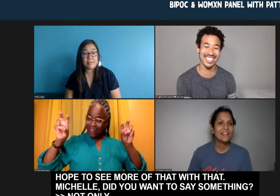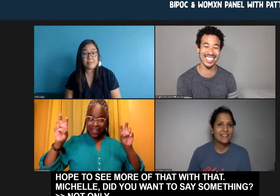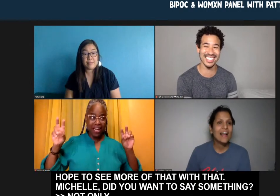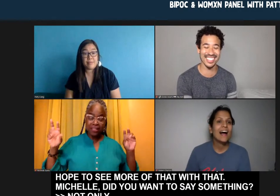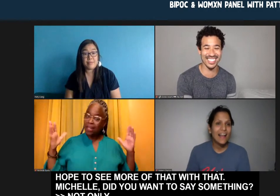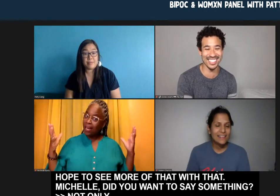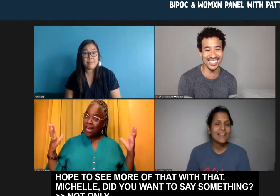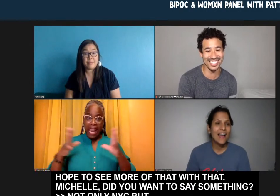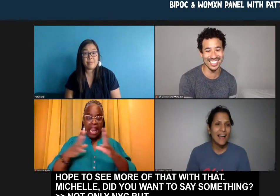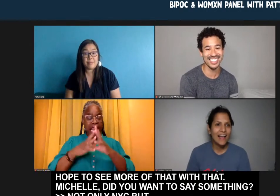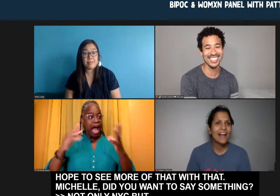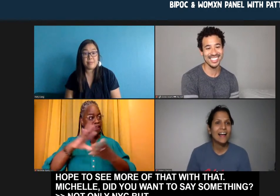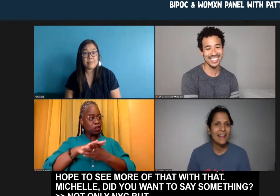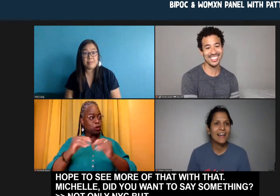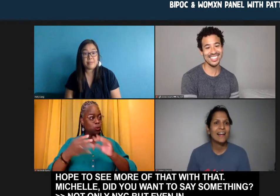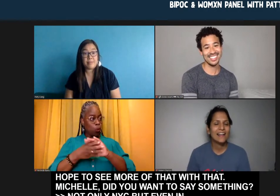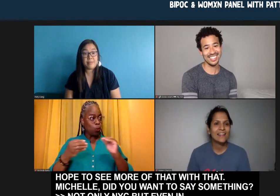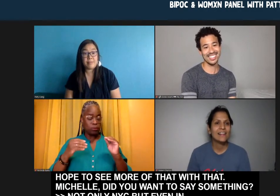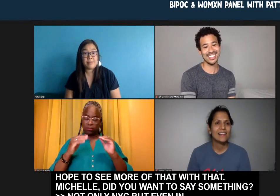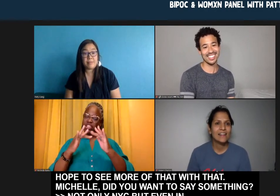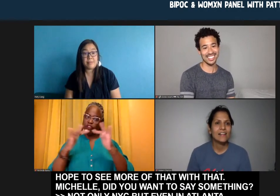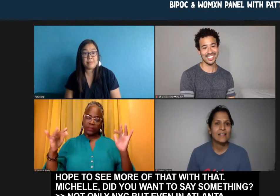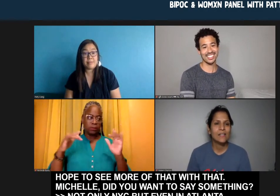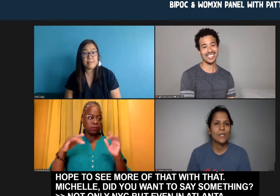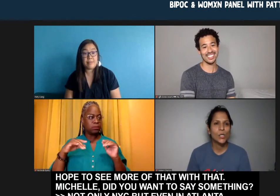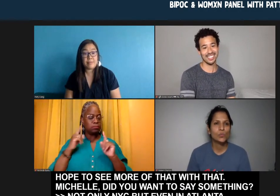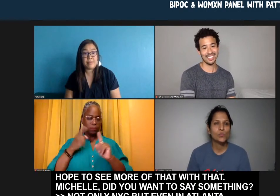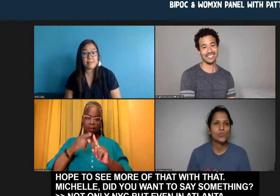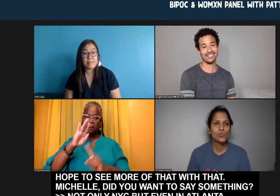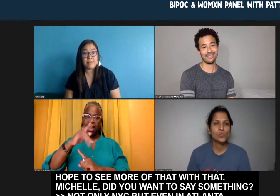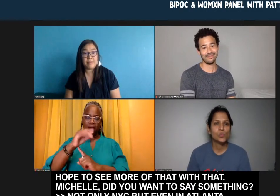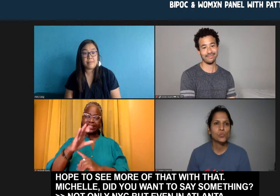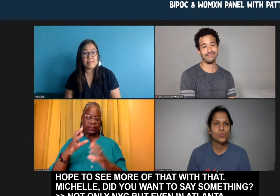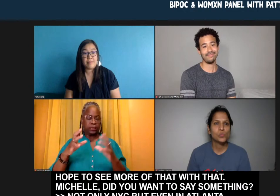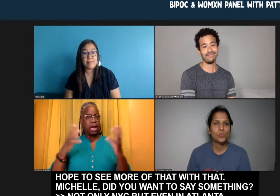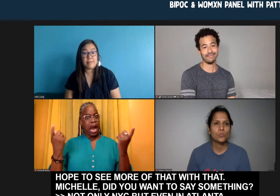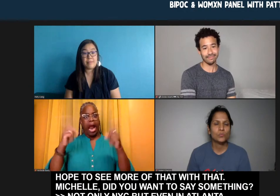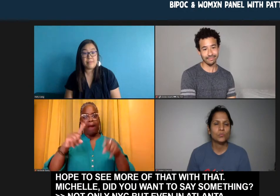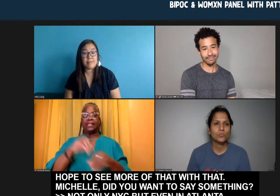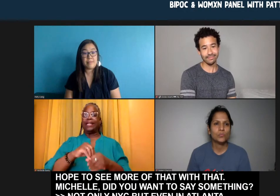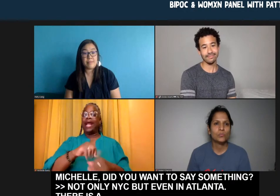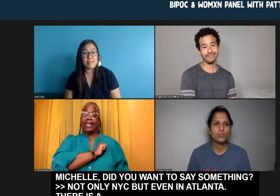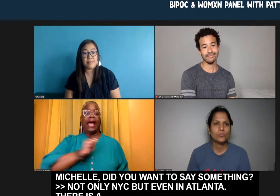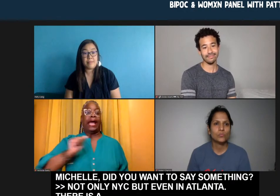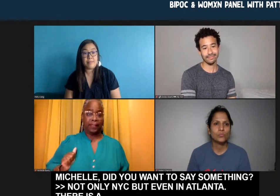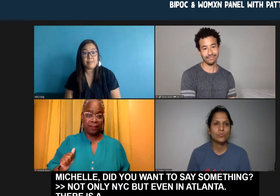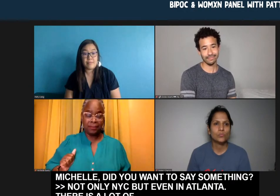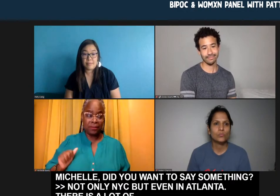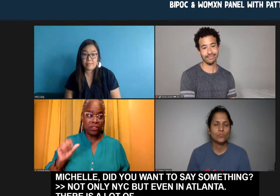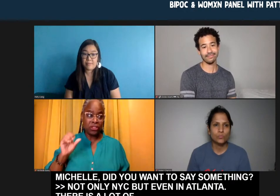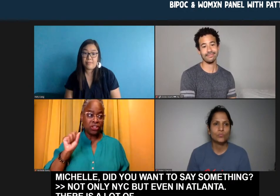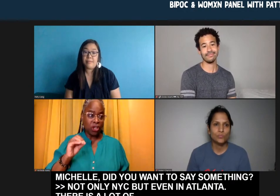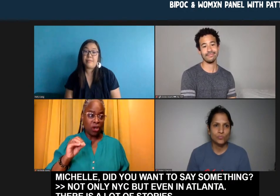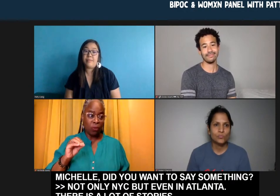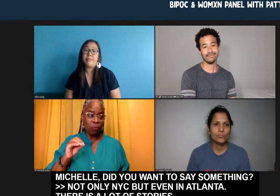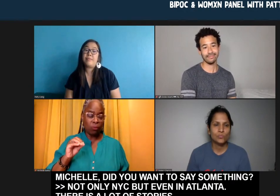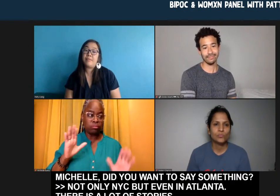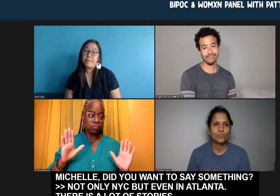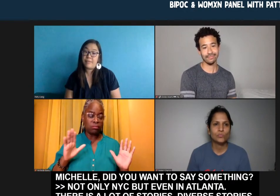yes. Growing in Atlanta, and there's a lot of stories, diverse stories, BIPOC stories that are coming out of